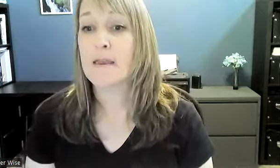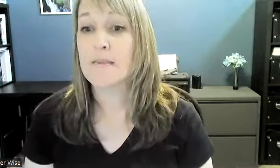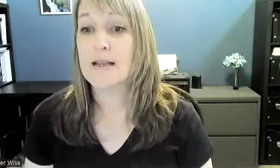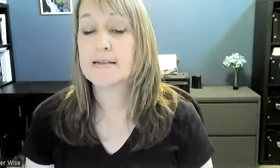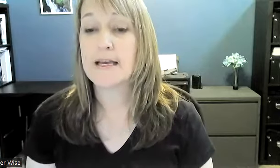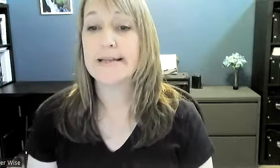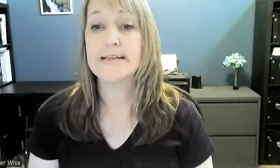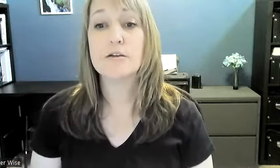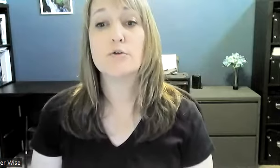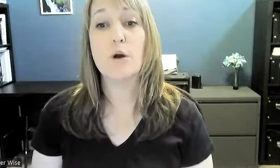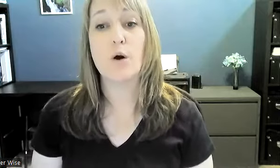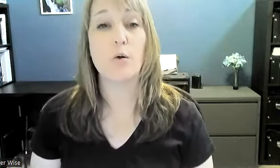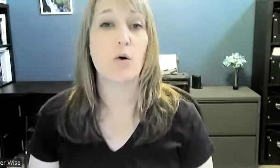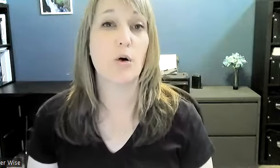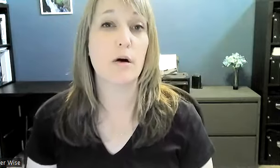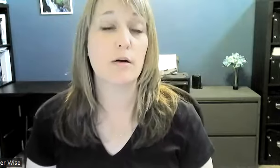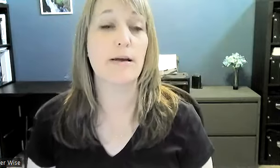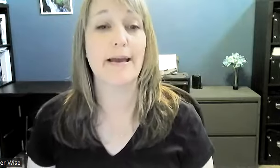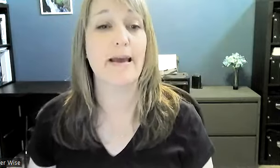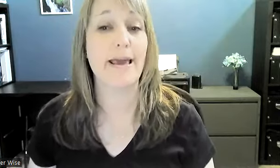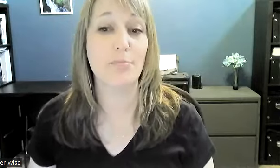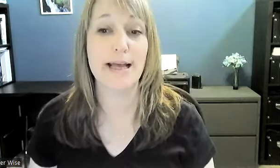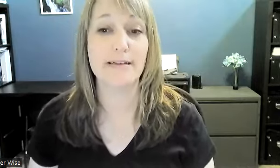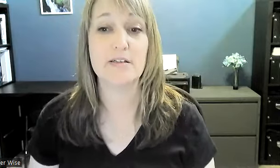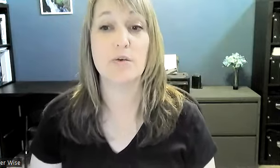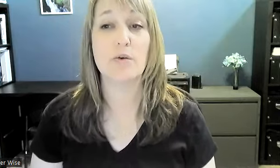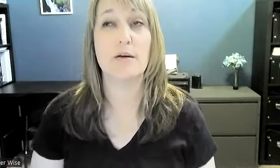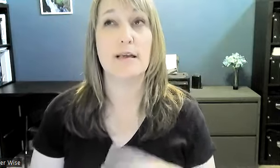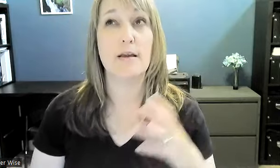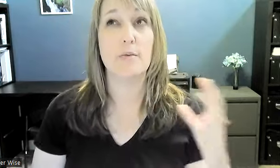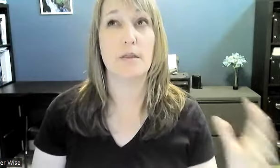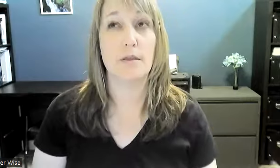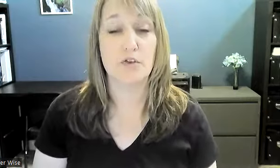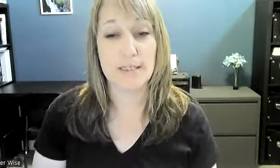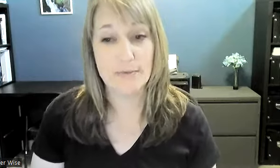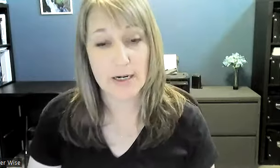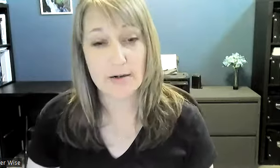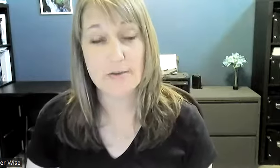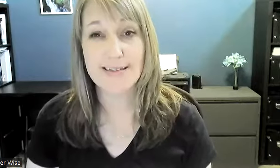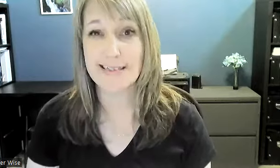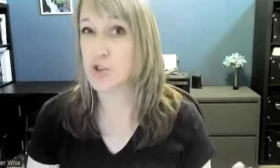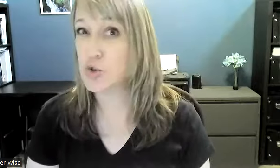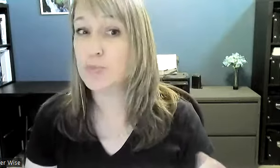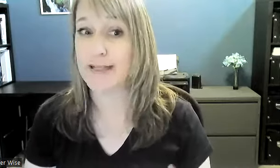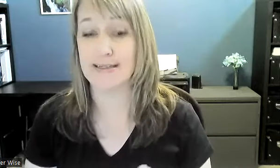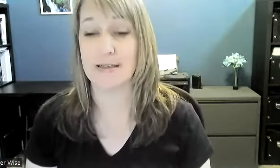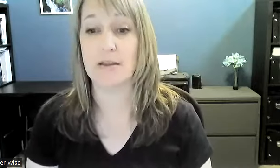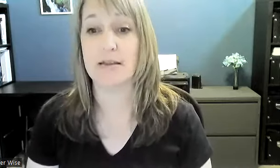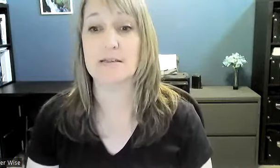The next sign is grow, or a plant. So again, with transfer error, this isn't to plant something, that's a